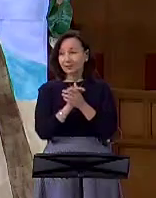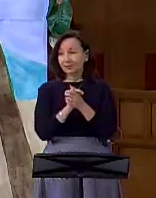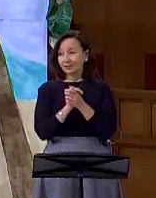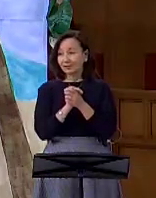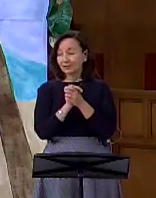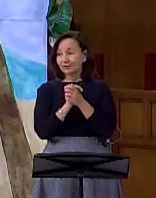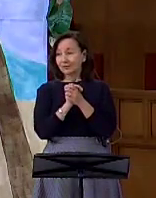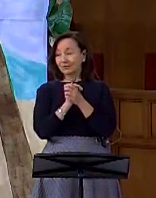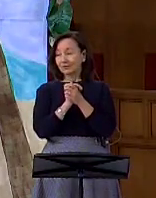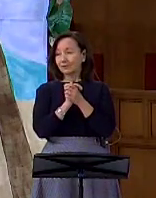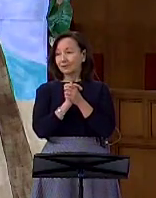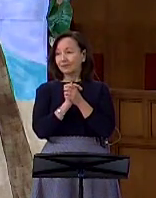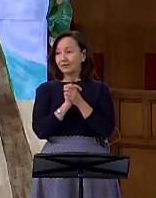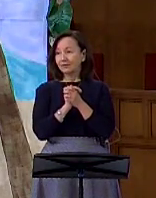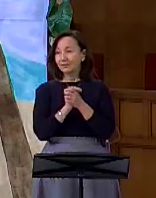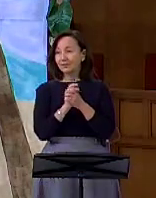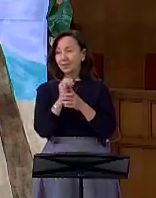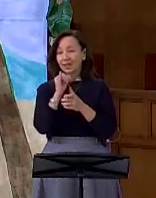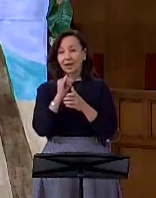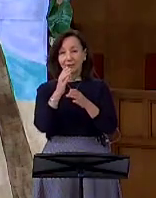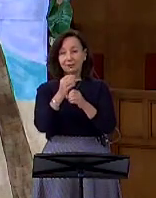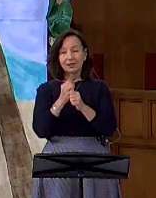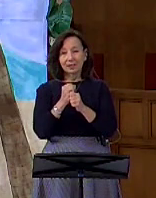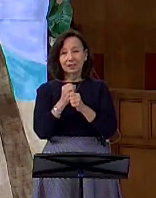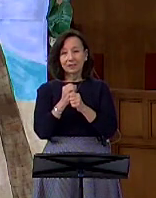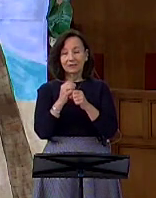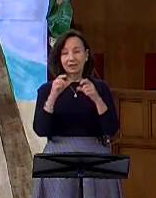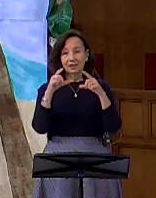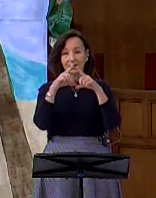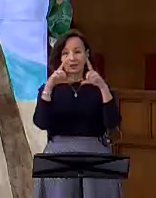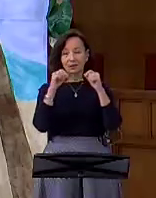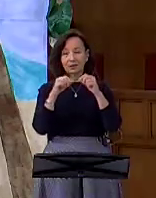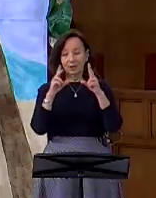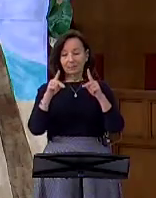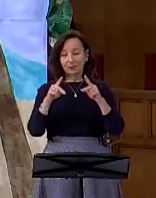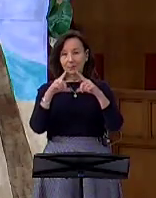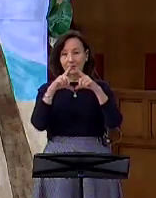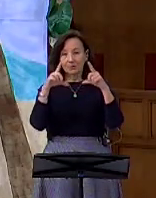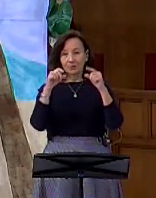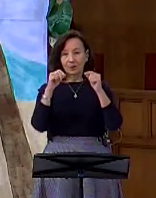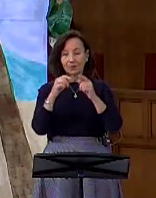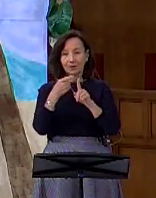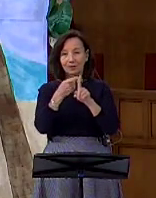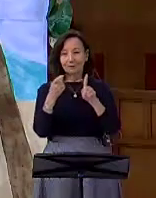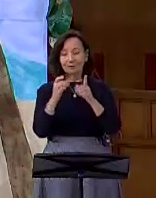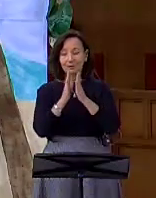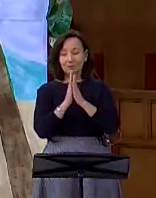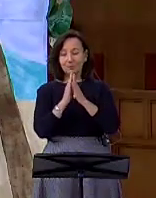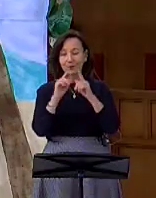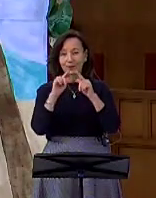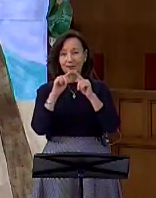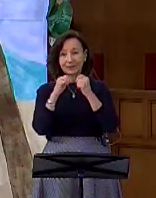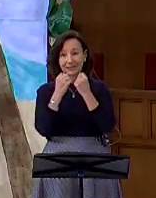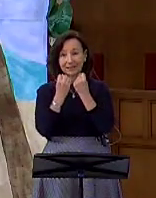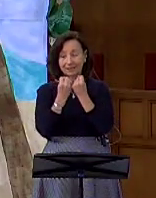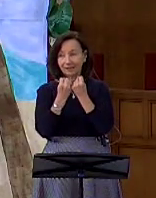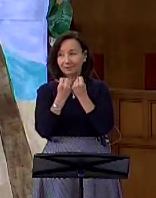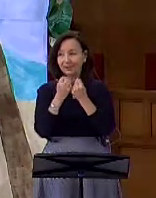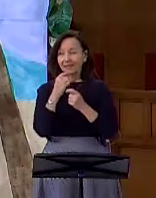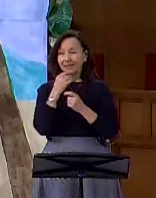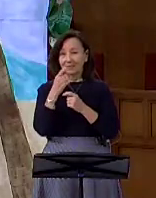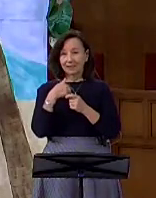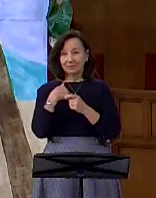But I received a personal card back from the prayer team ministry telling me